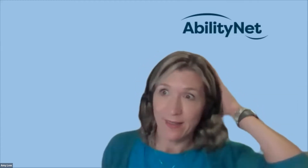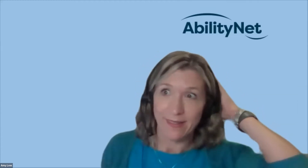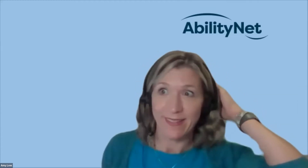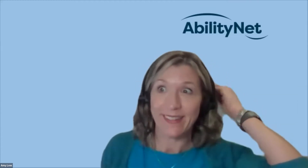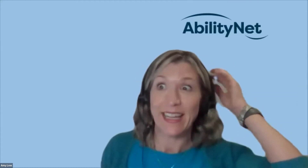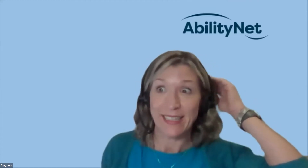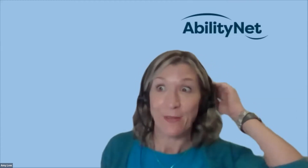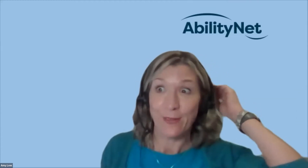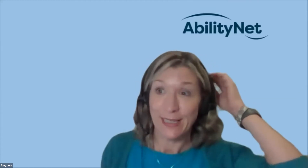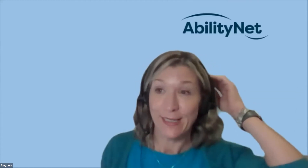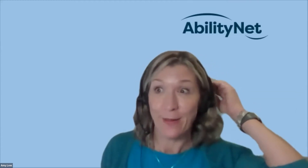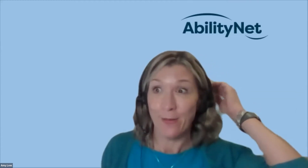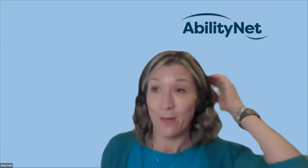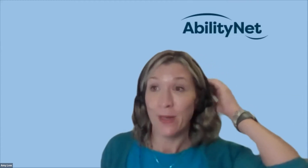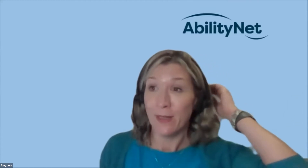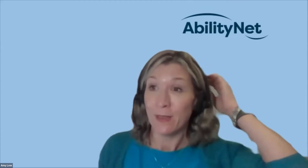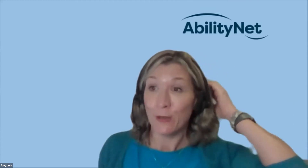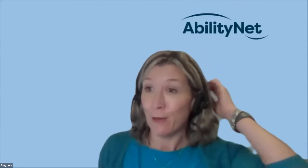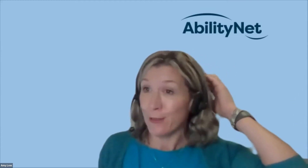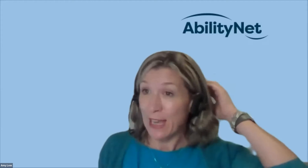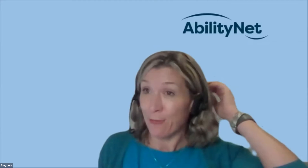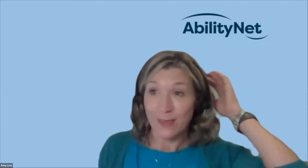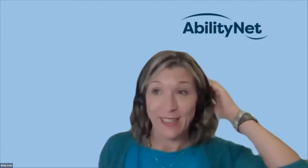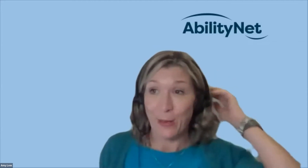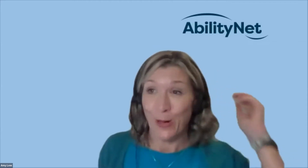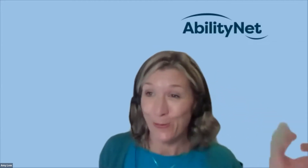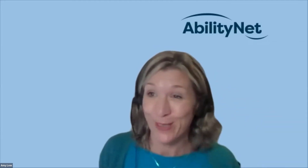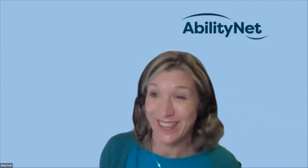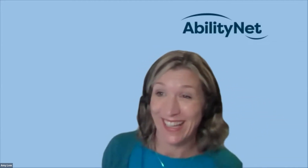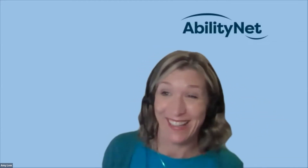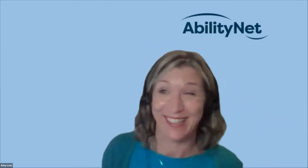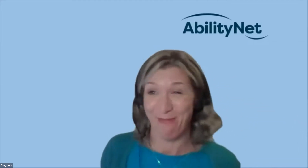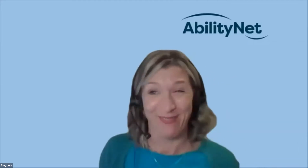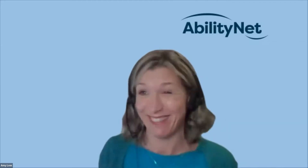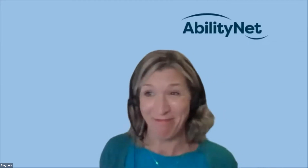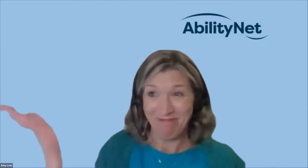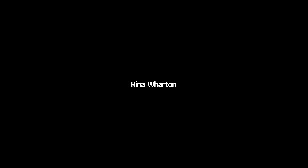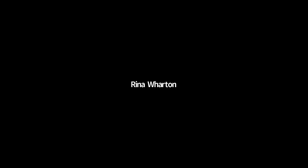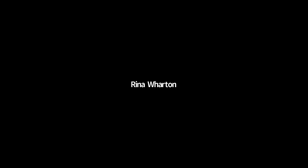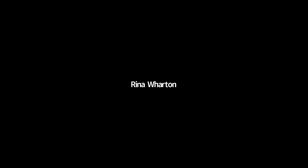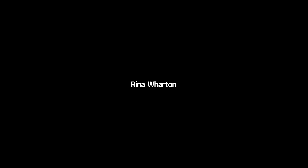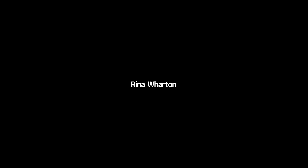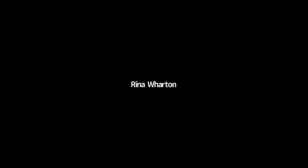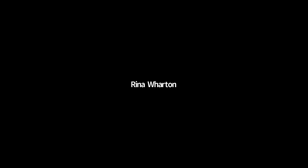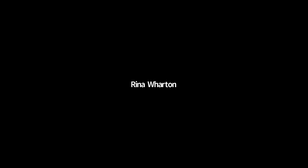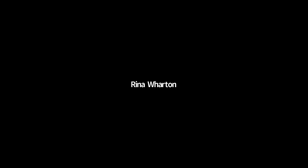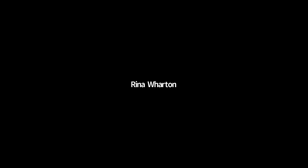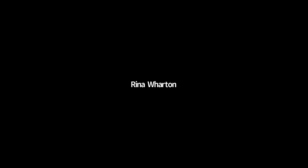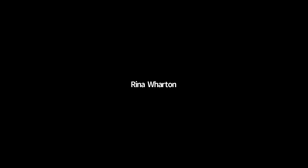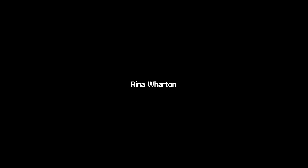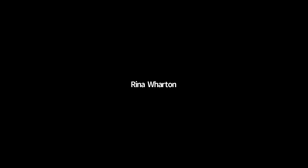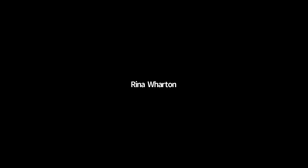and it definitely came up. "You don't look deaf" was another one, wasn't it, Adam? What are they supposed